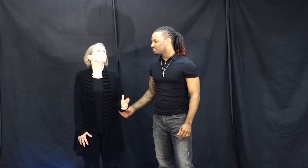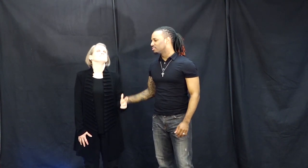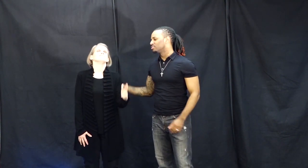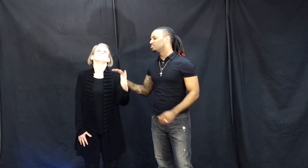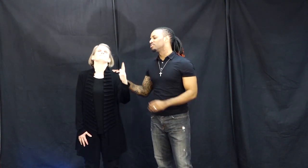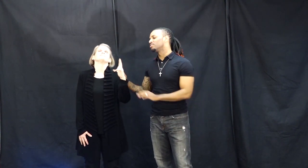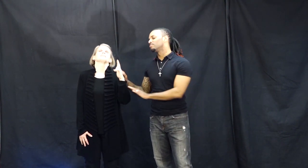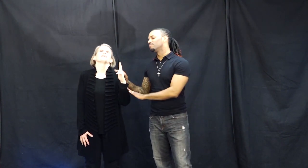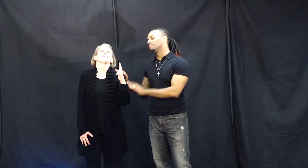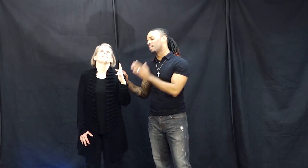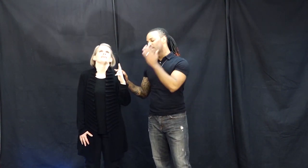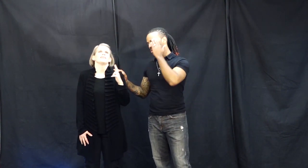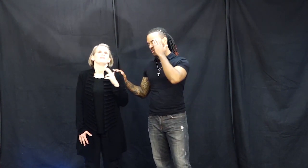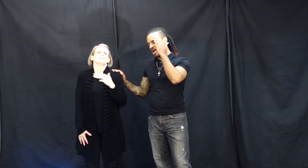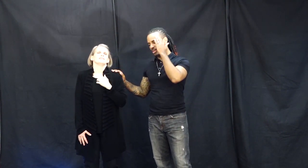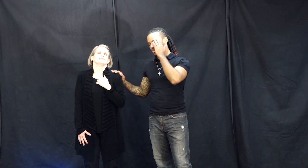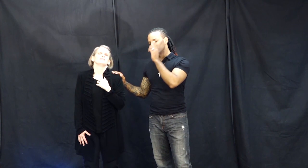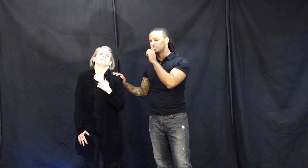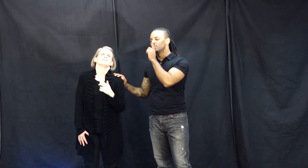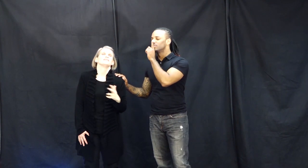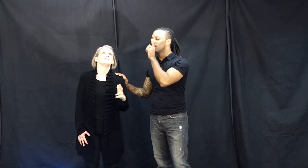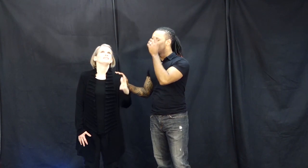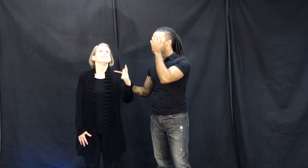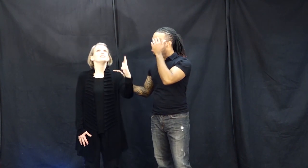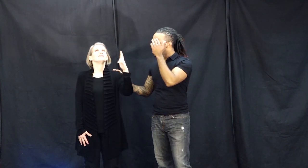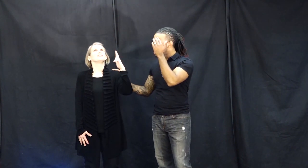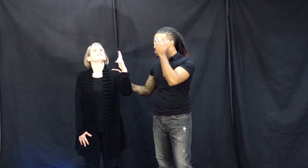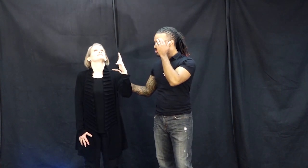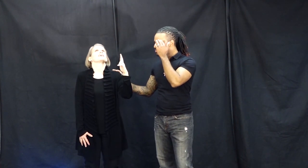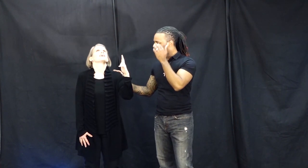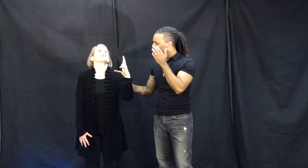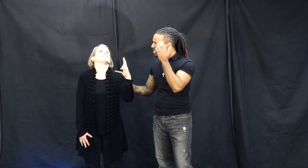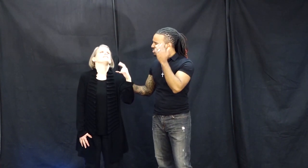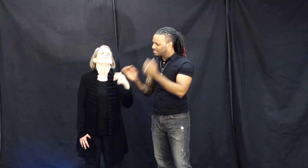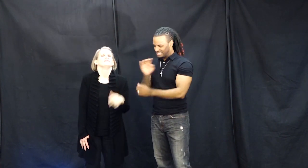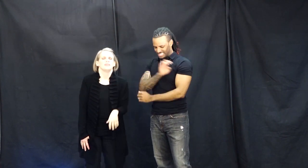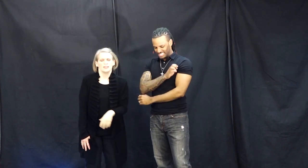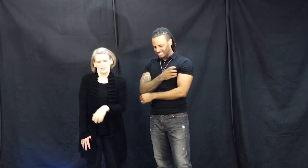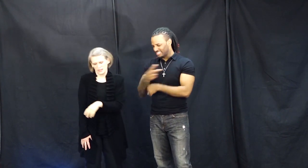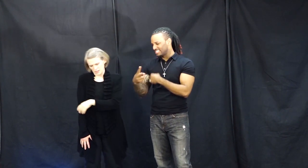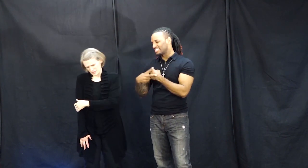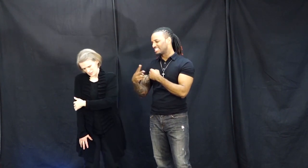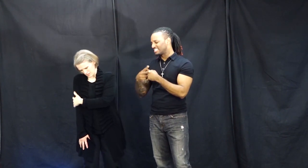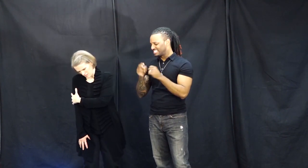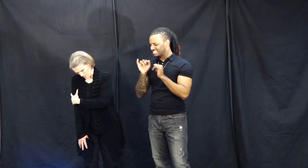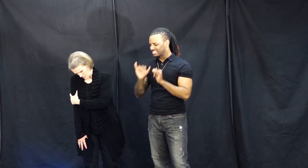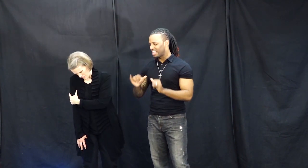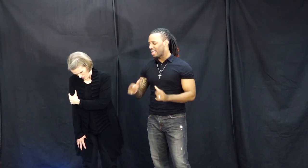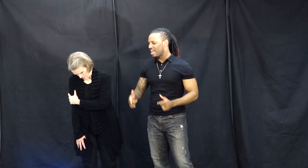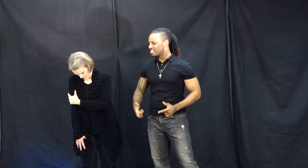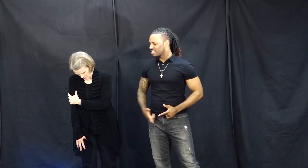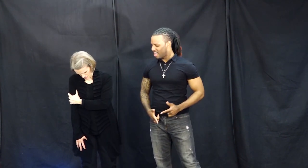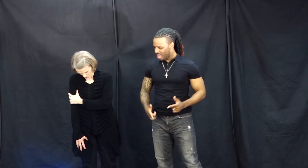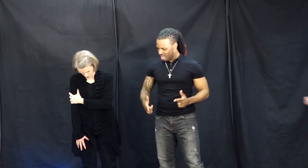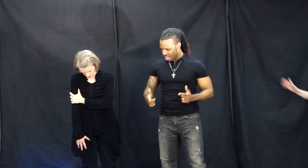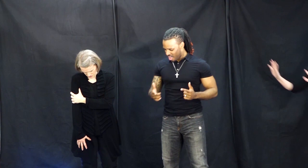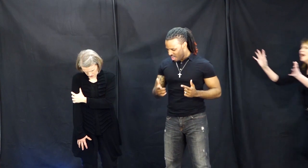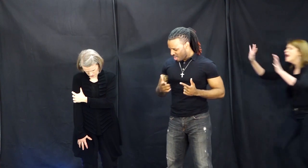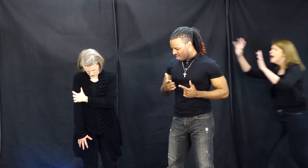for the sky. I know. I was aiming for the sky. I know, save your strength and stay